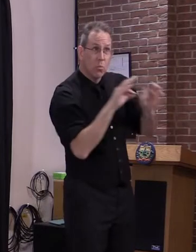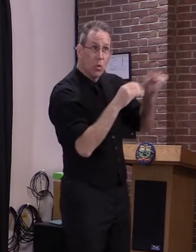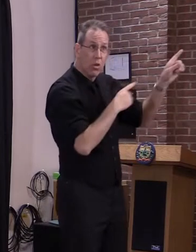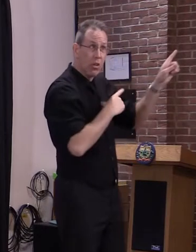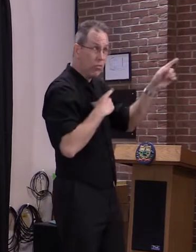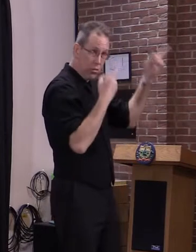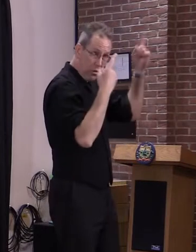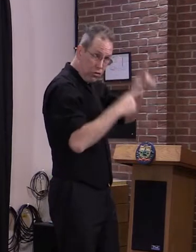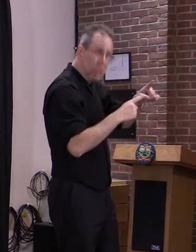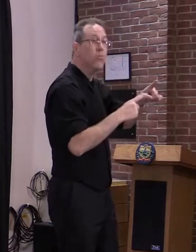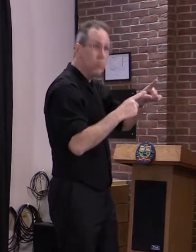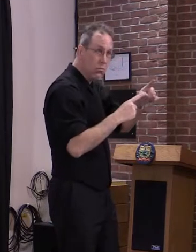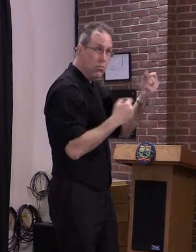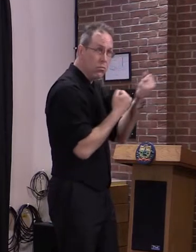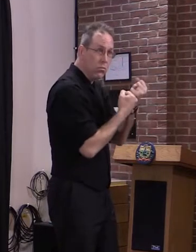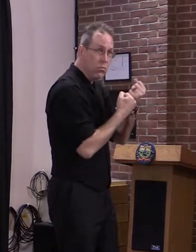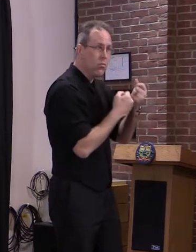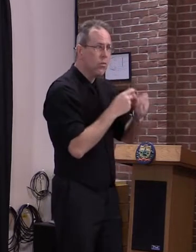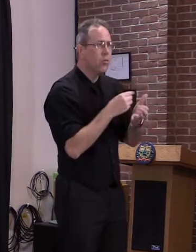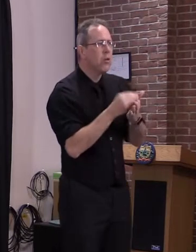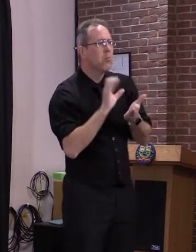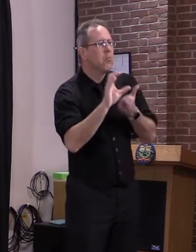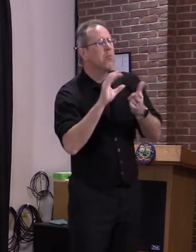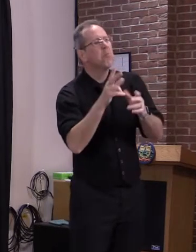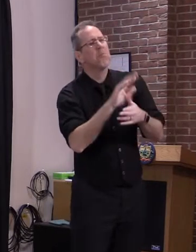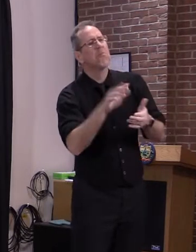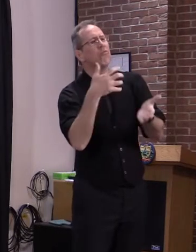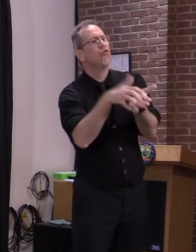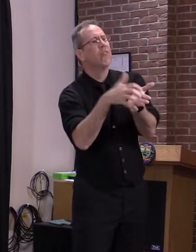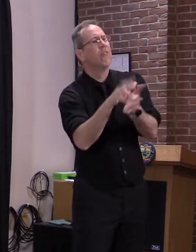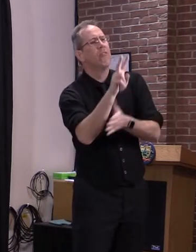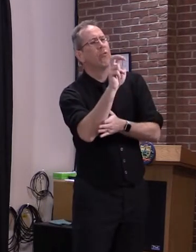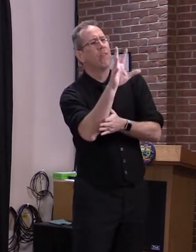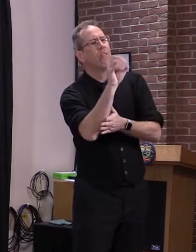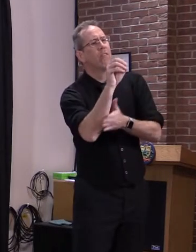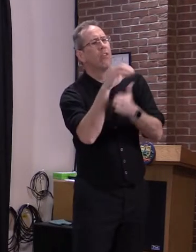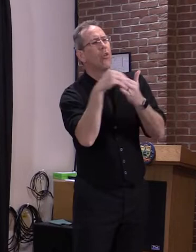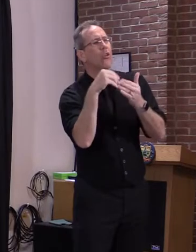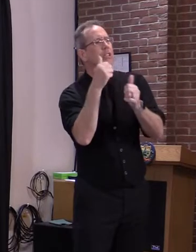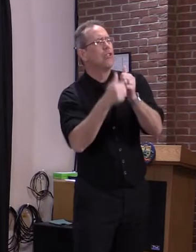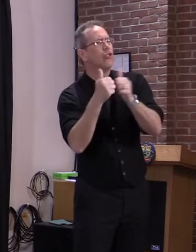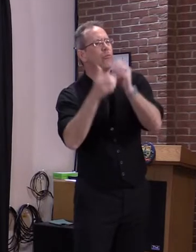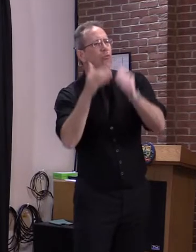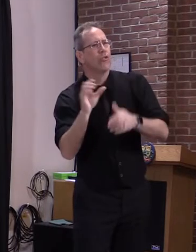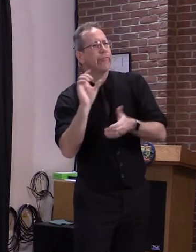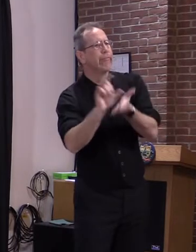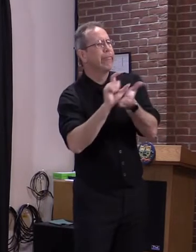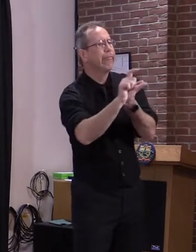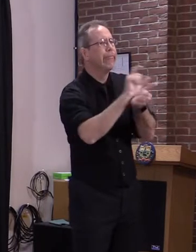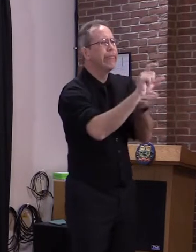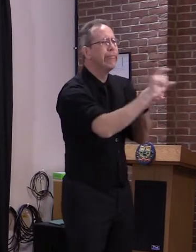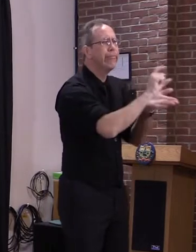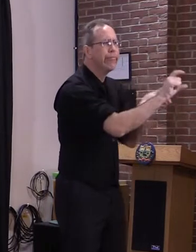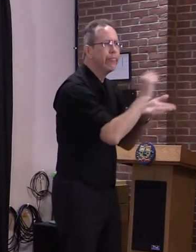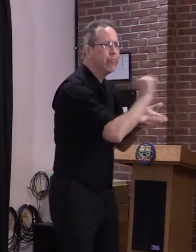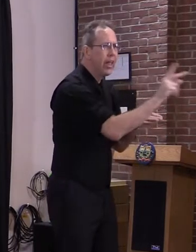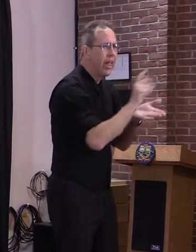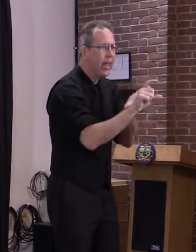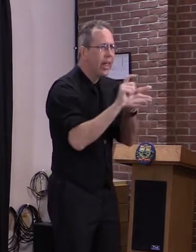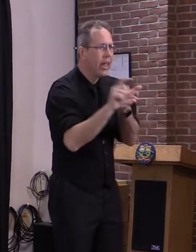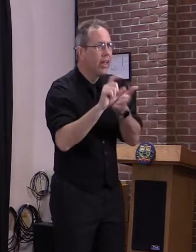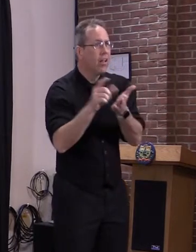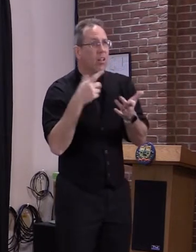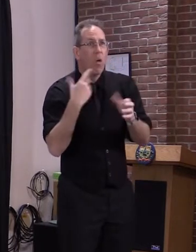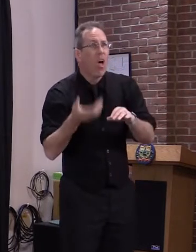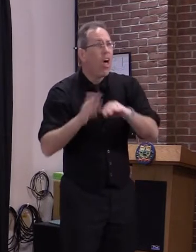this summer, which could come in handy considering inflation these days. This rebate would be in addition to